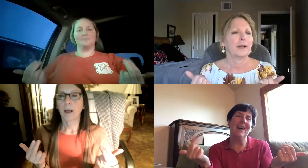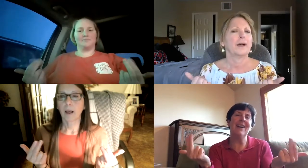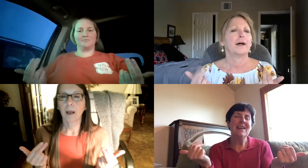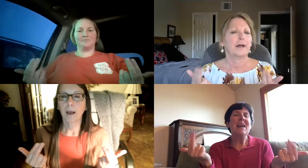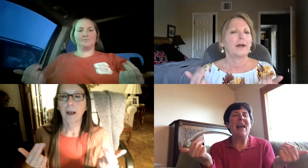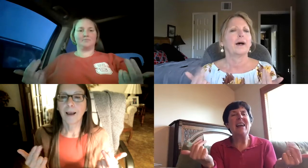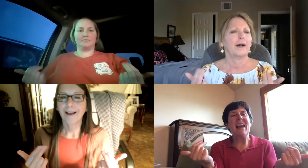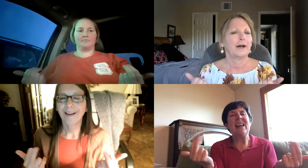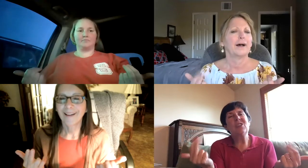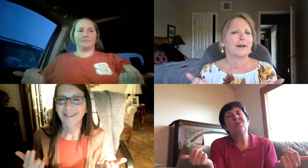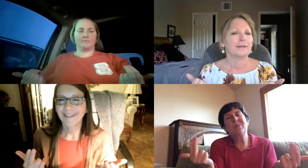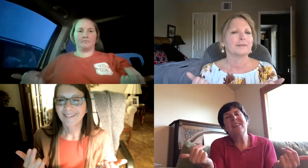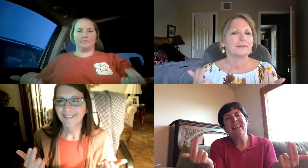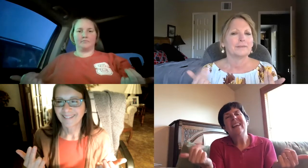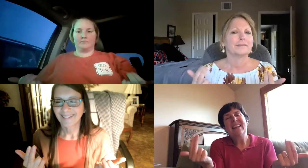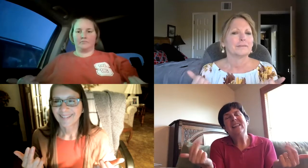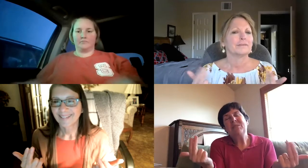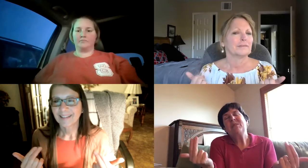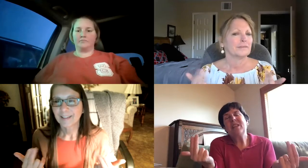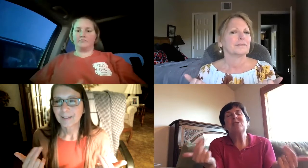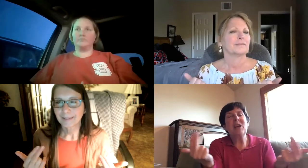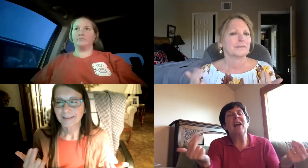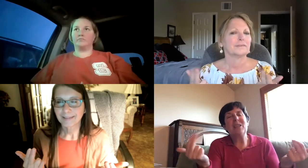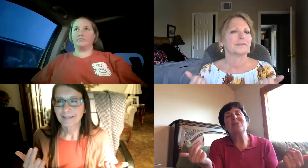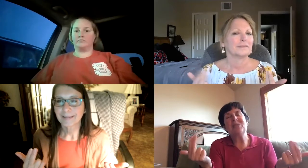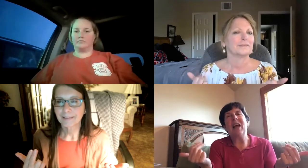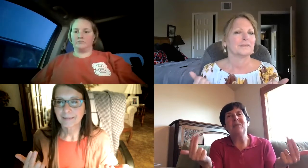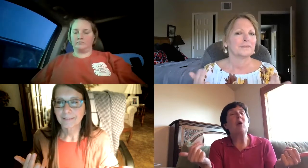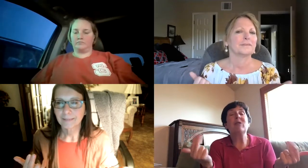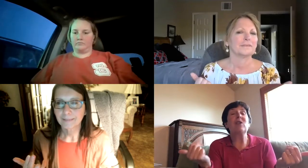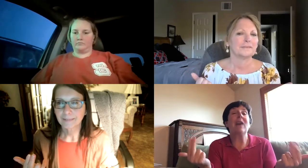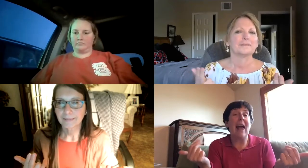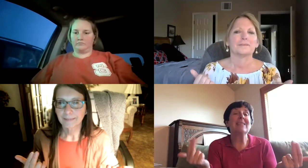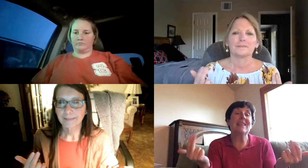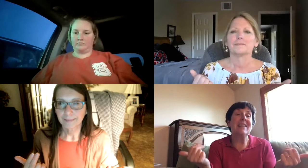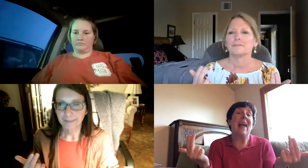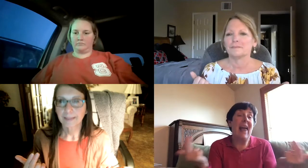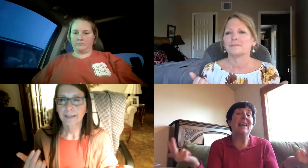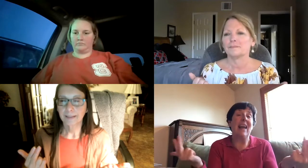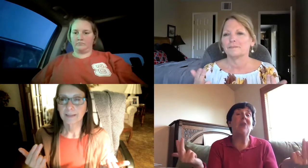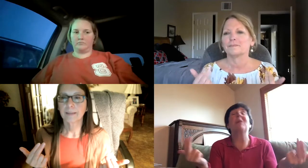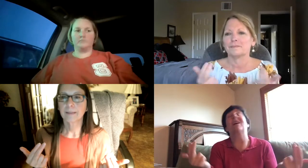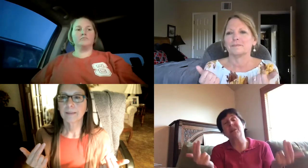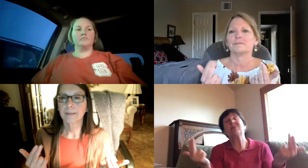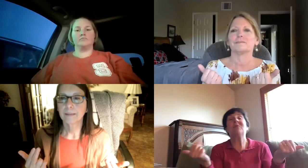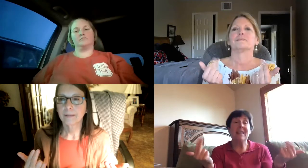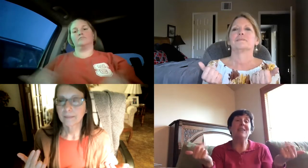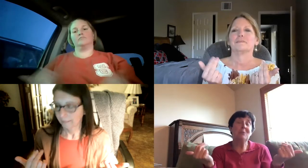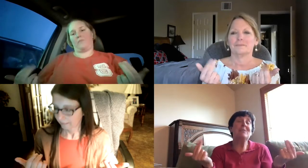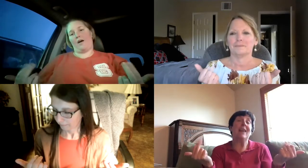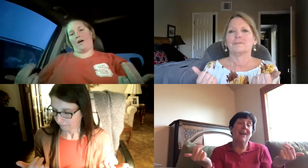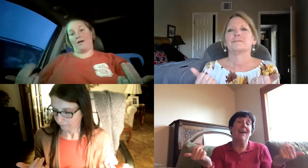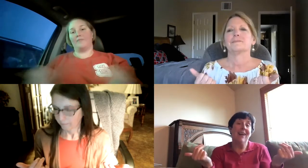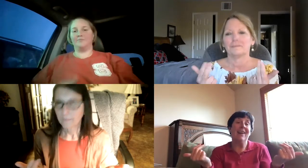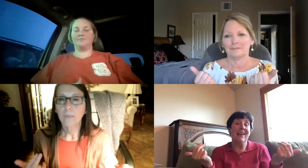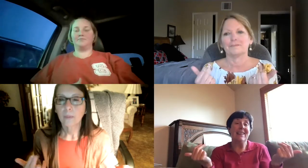ha. And so this is kind of used like both sarcastically and like, oh my gosh, that was funny. You would